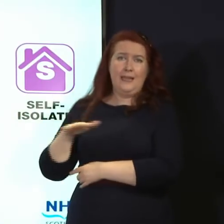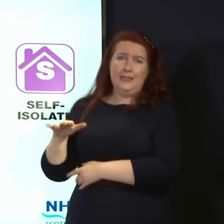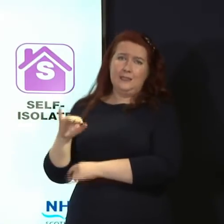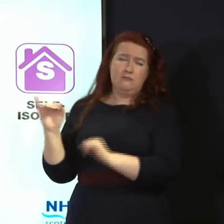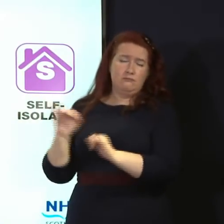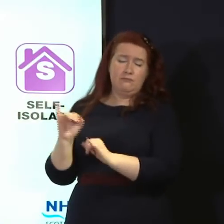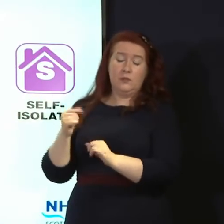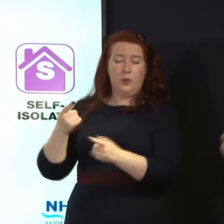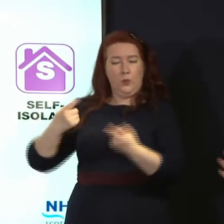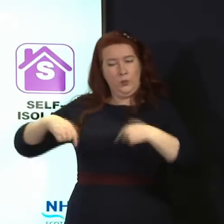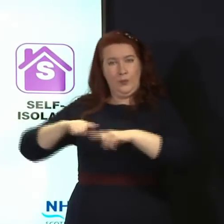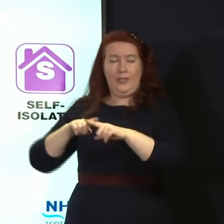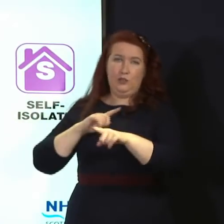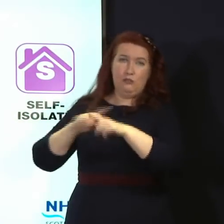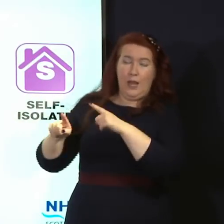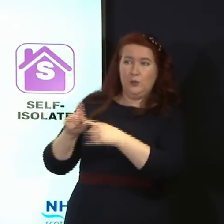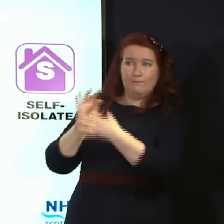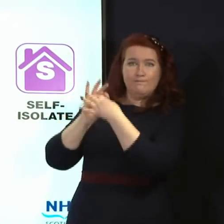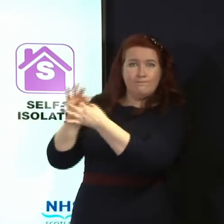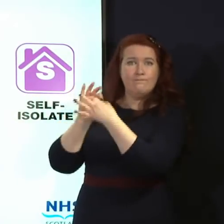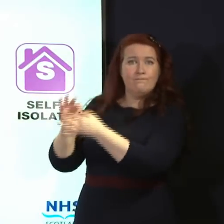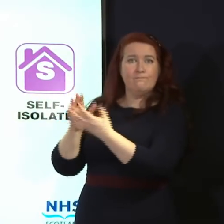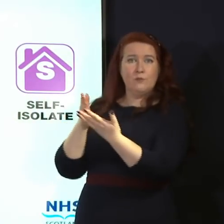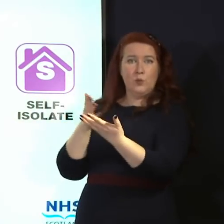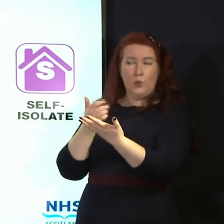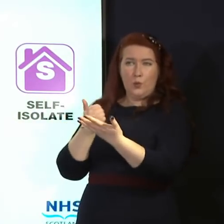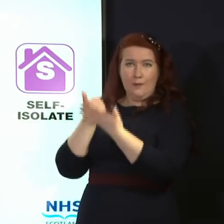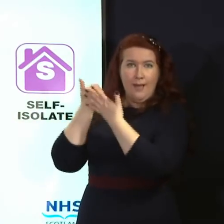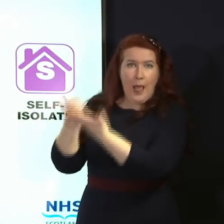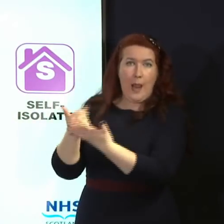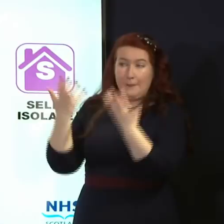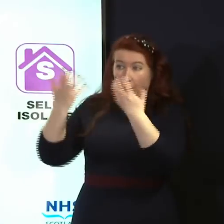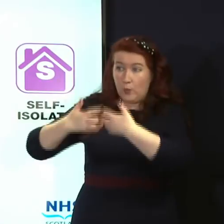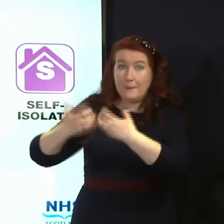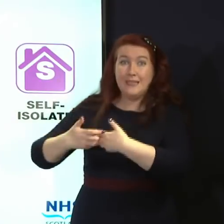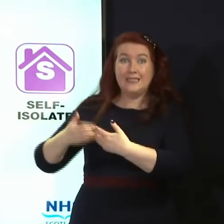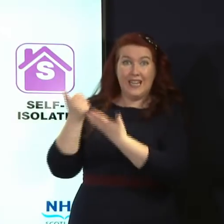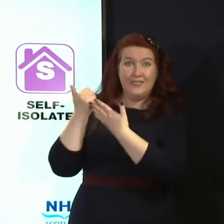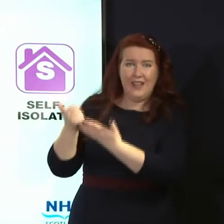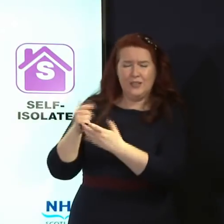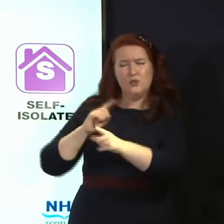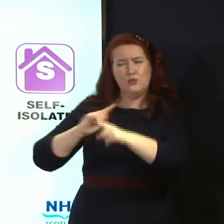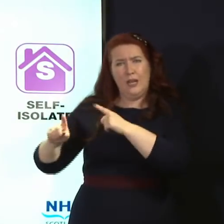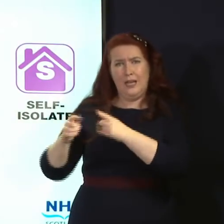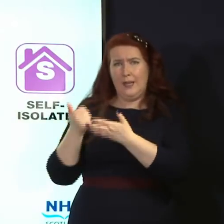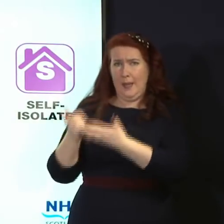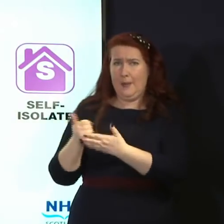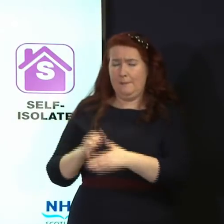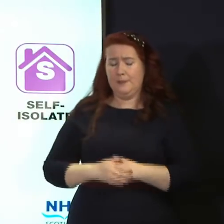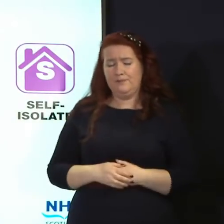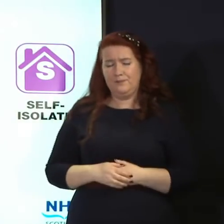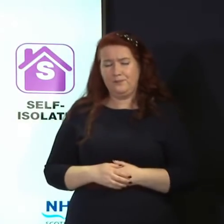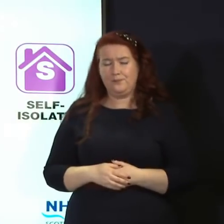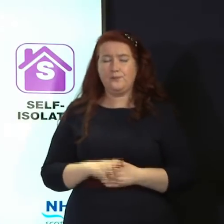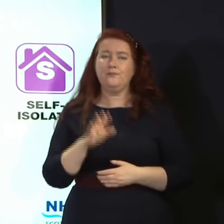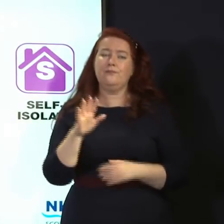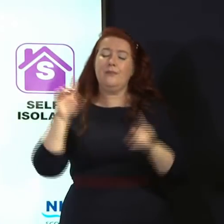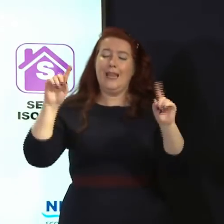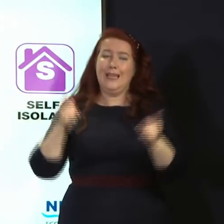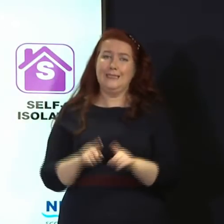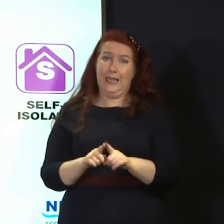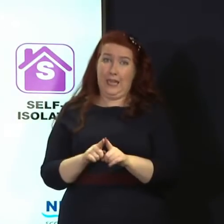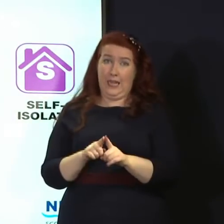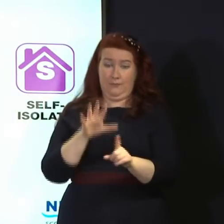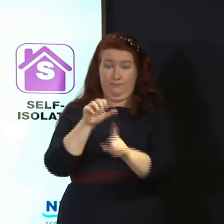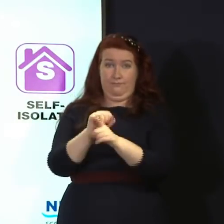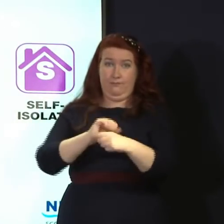And we're doing what we can to engage with them, to help them with both equipment and advice as much as we possibly can. Now, Indian variants, a